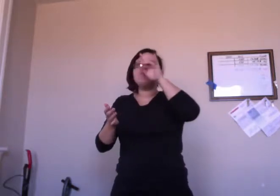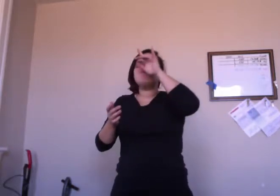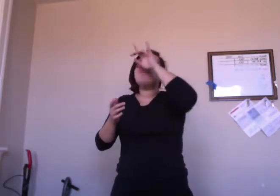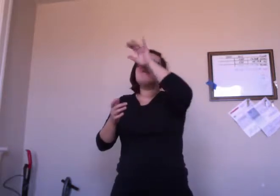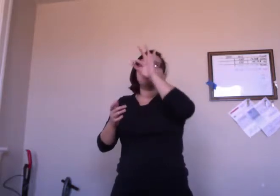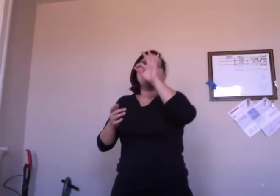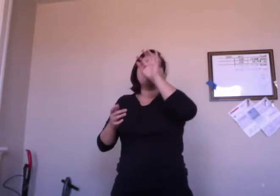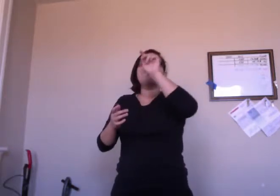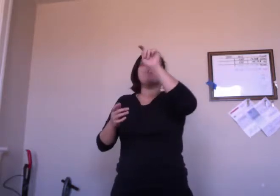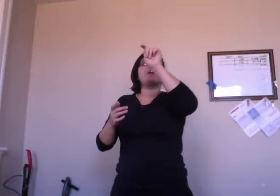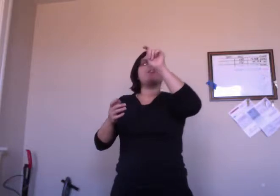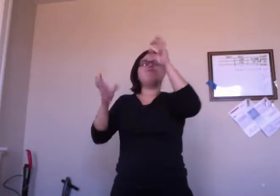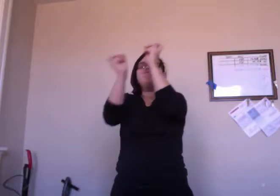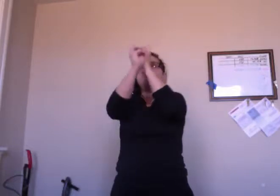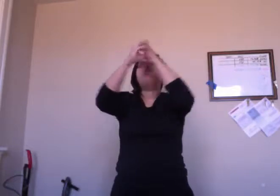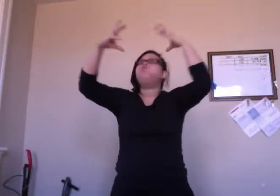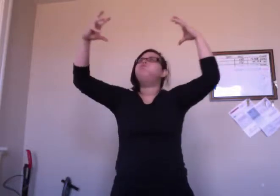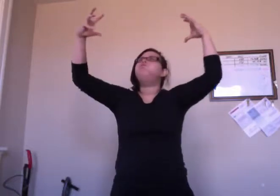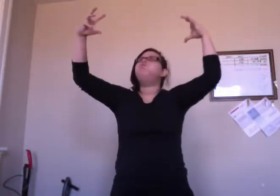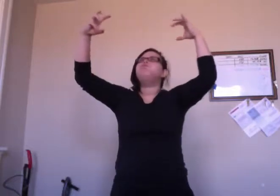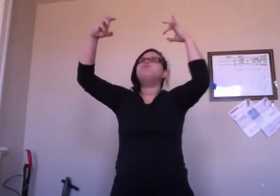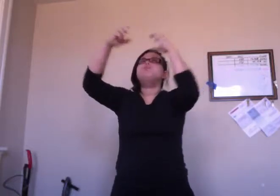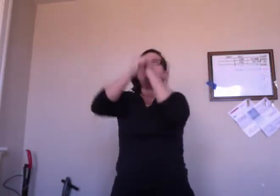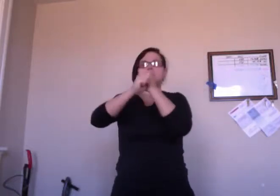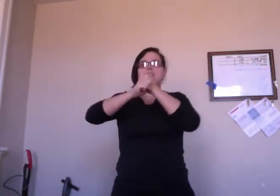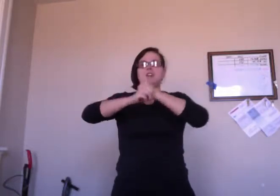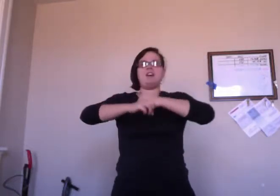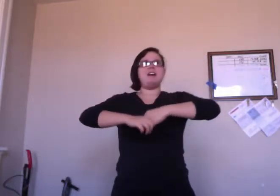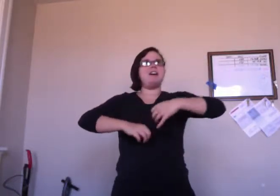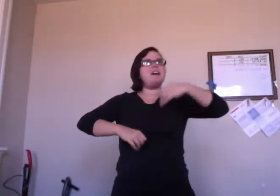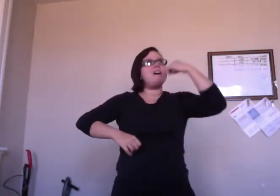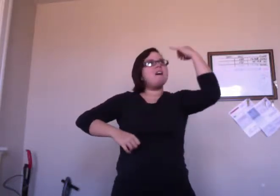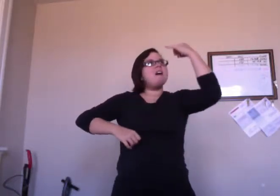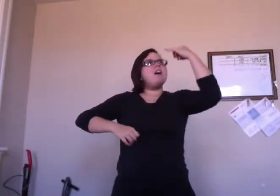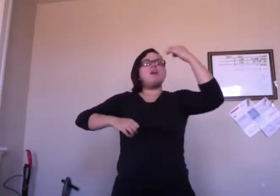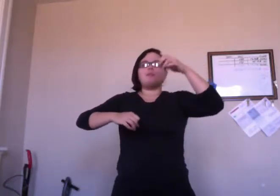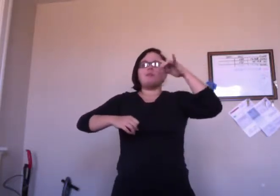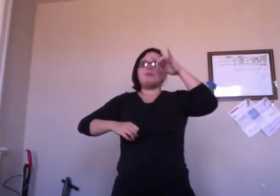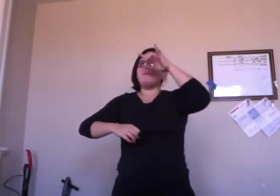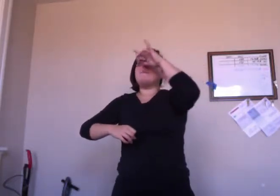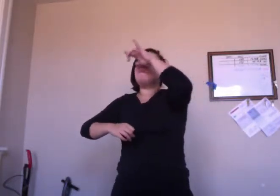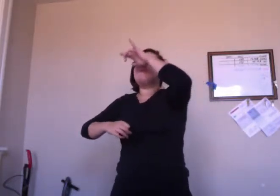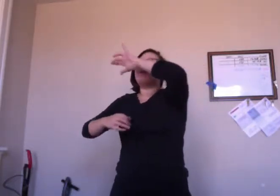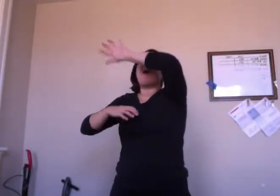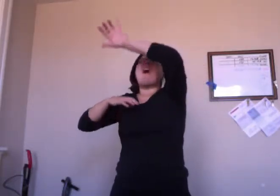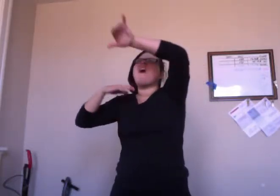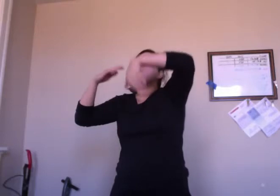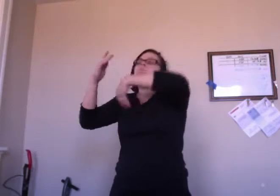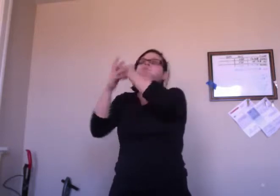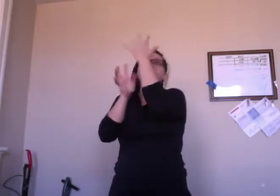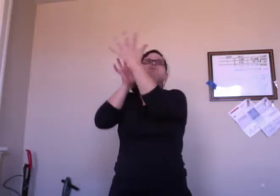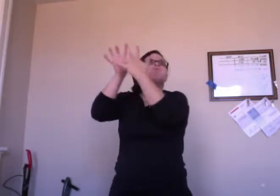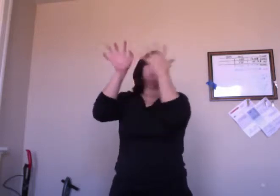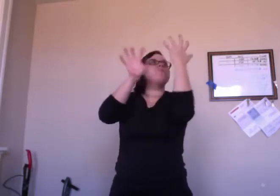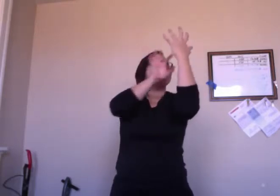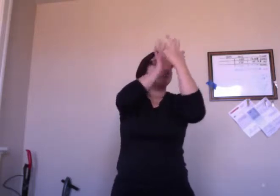full of smoke. Imagine an engine going clack, clack, clack, clack, clack, clack, clack. Sounds scary. Well, I had a unique